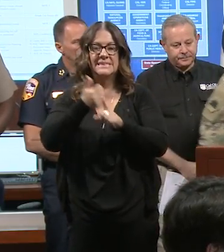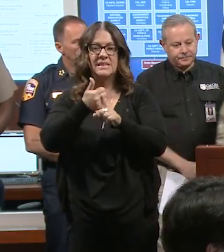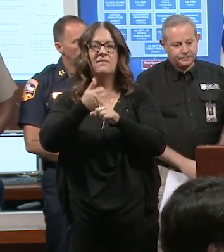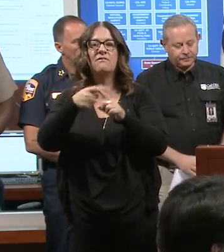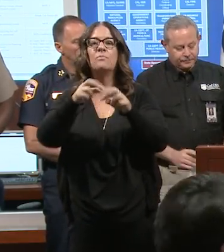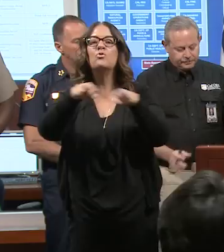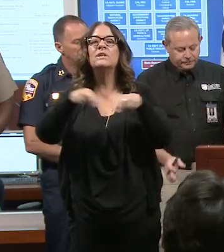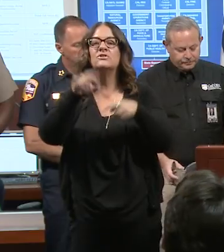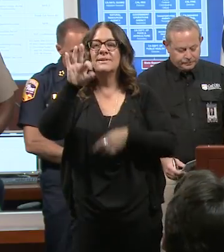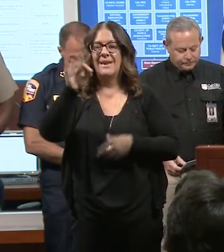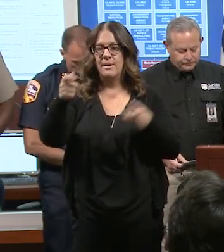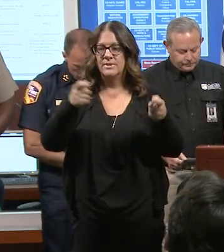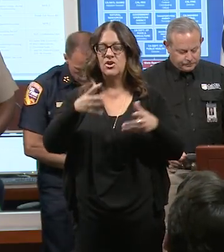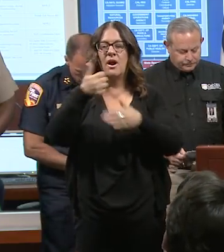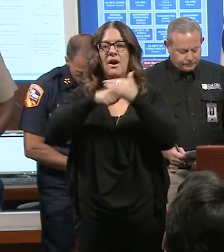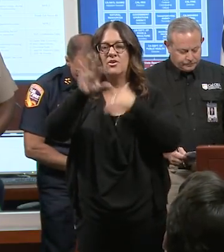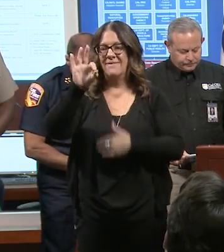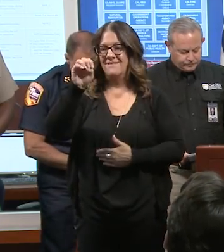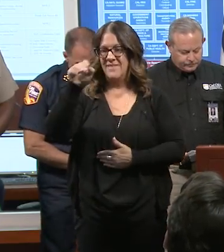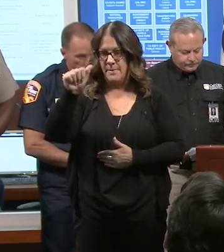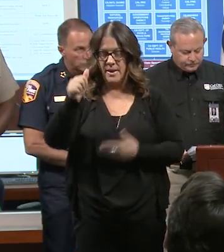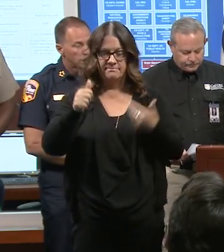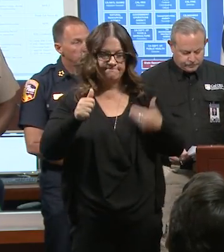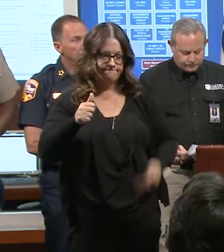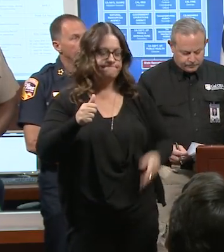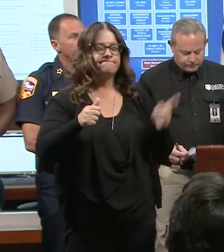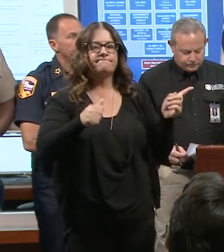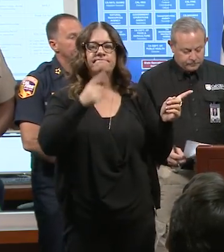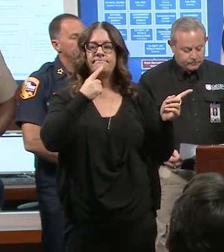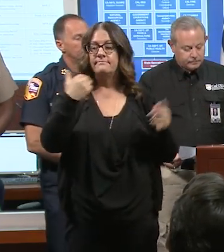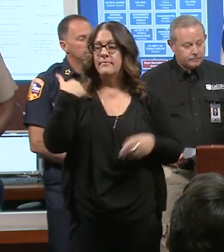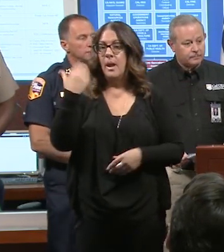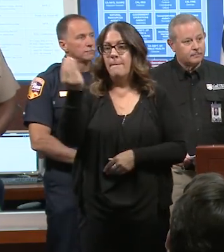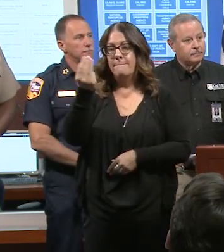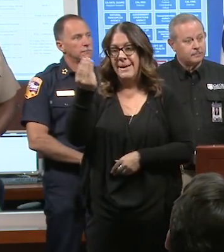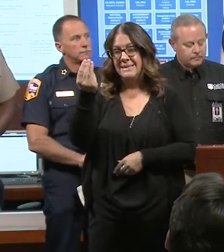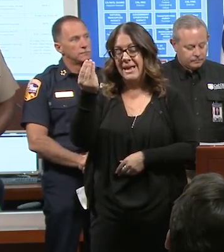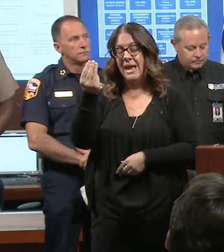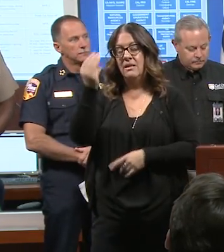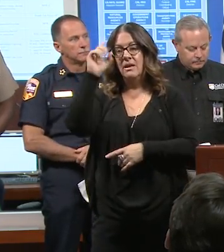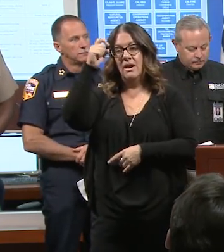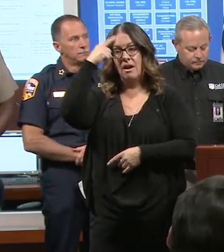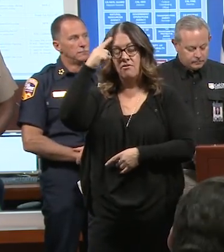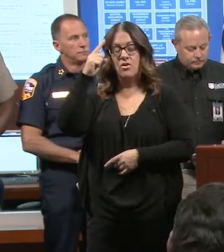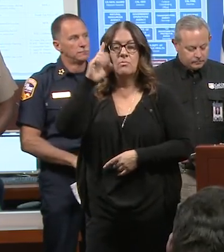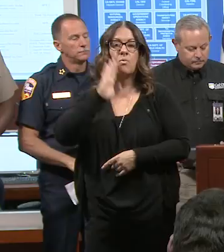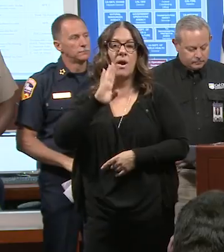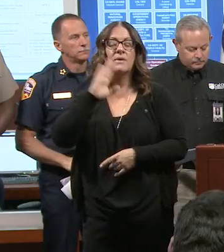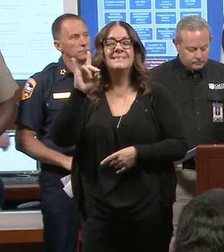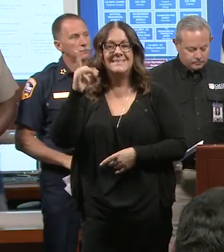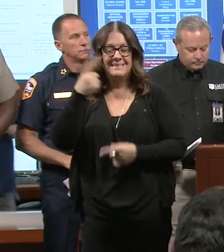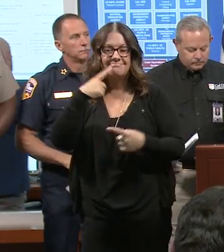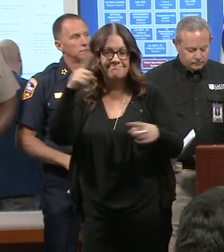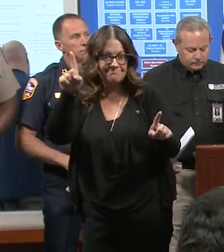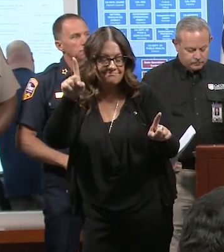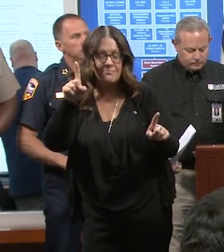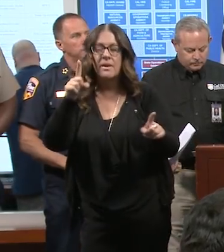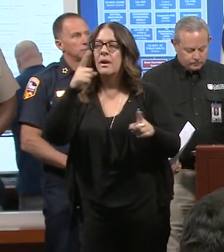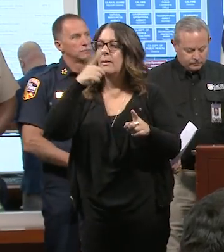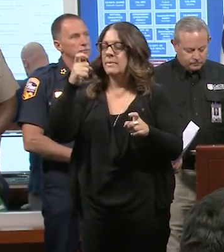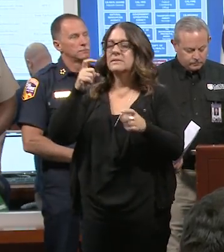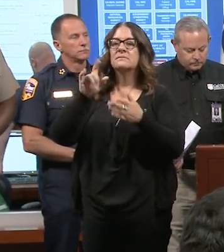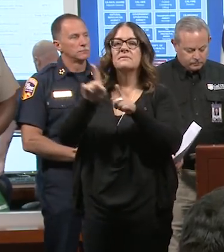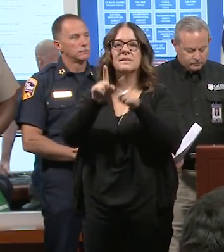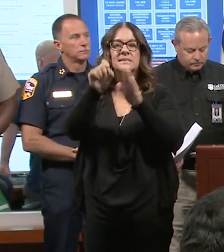Thank you, General. On Monday, Governor Brown requested a declaration from the President. Tuesday morning, the President declared a